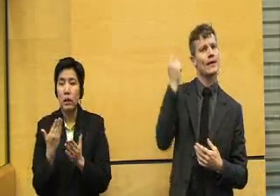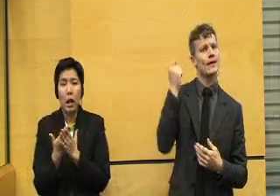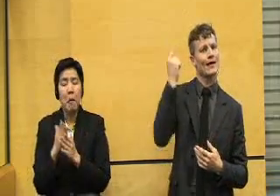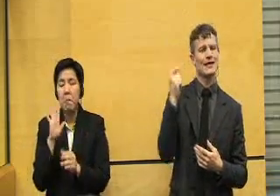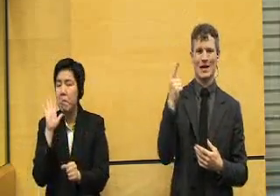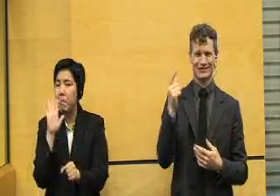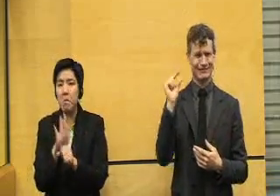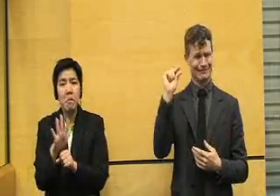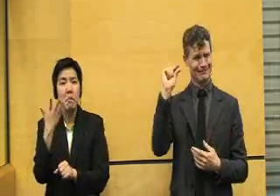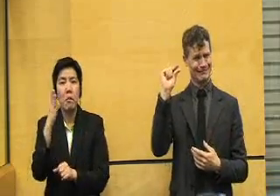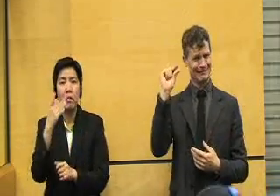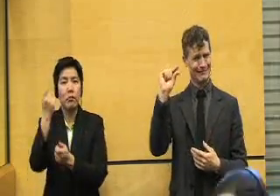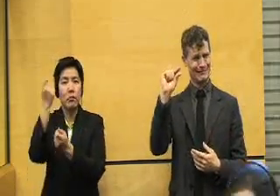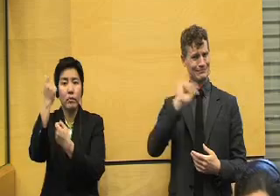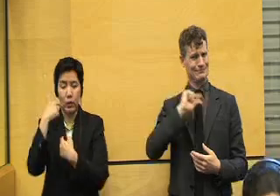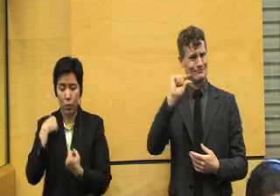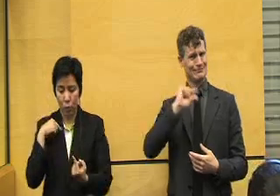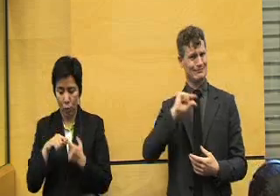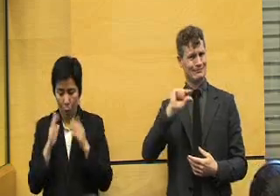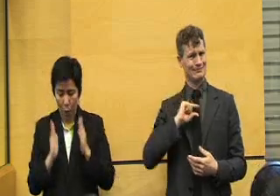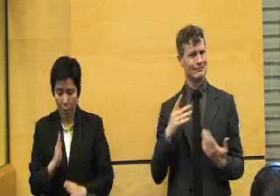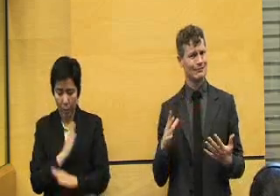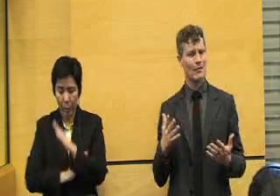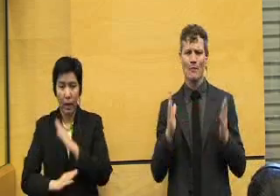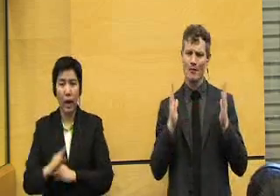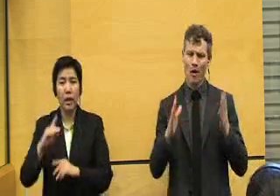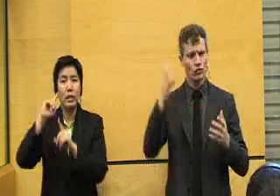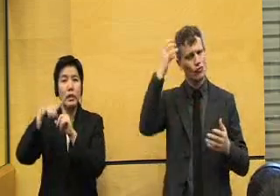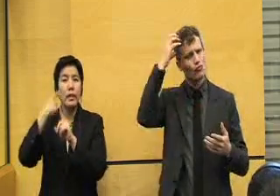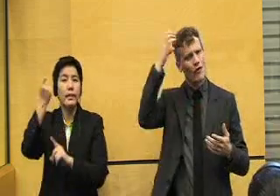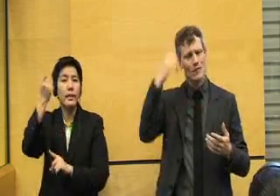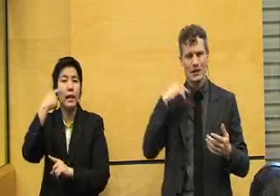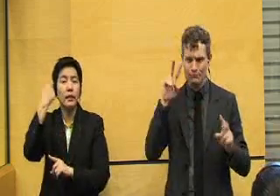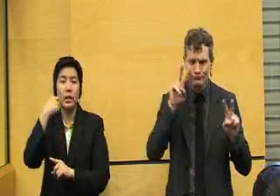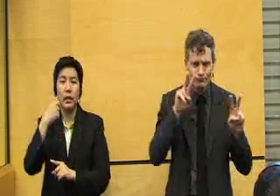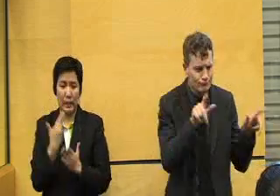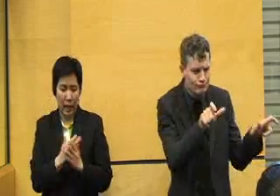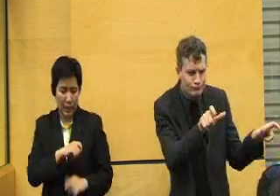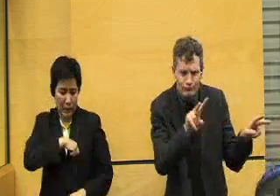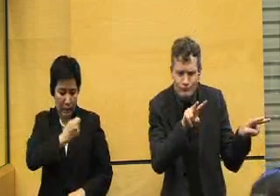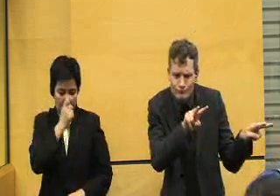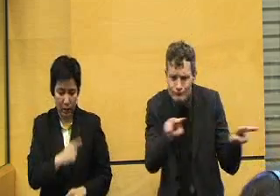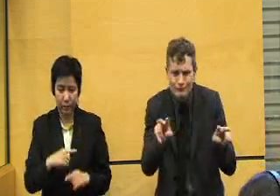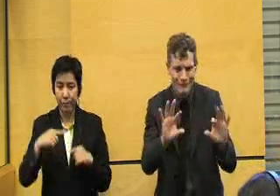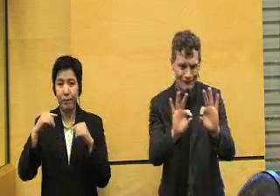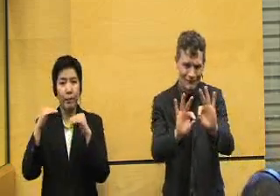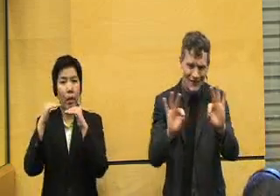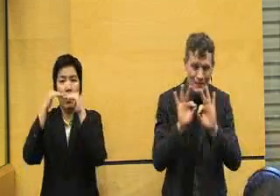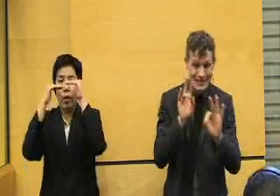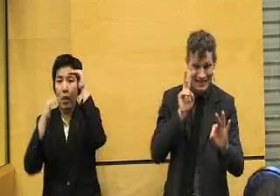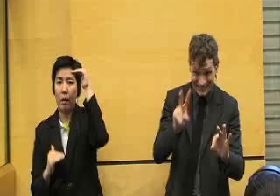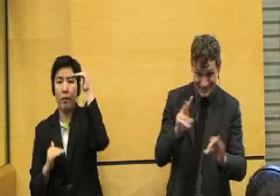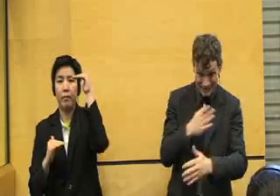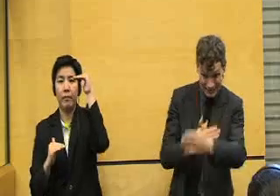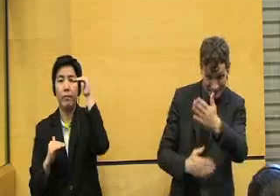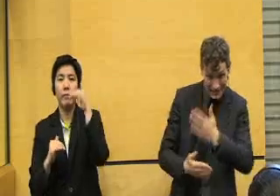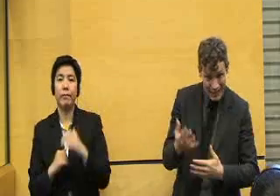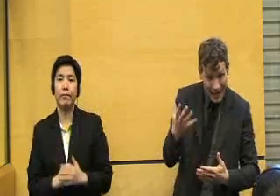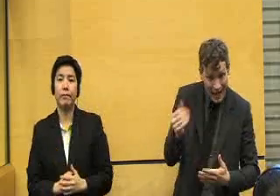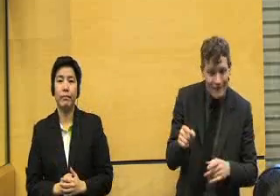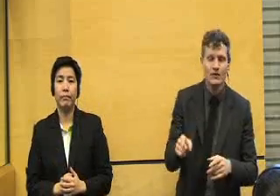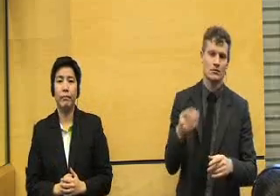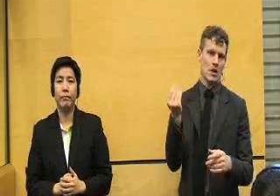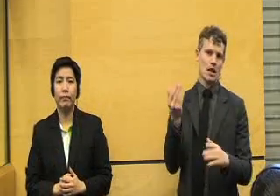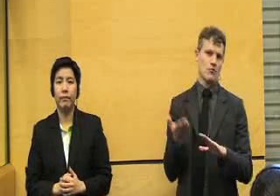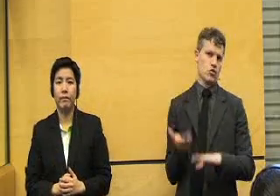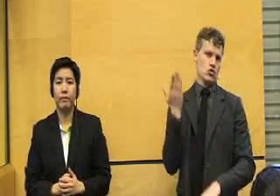support program targeted at those families should be developed to enable them to take care of their members with disabilities. Such program would